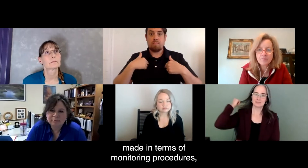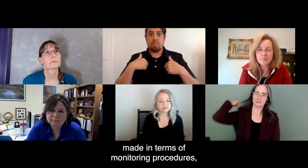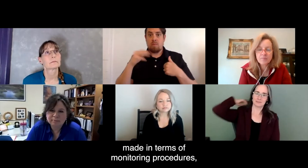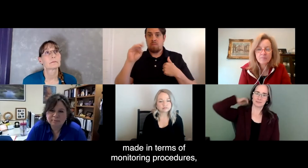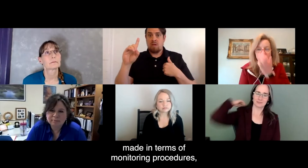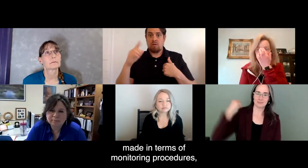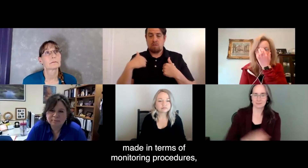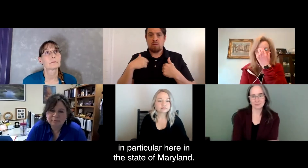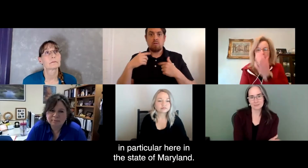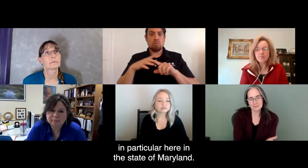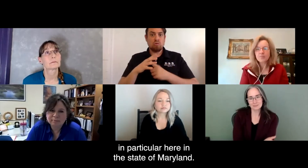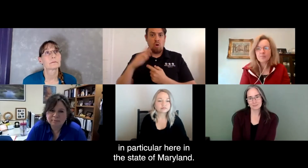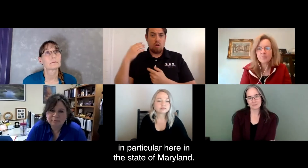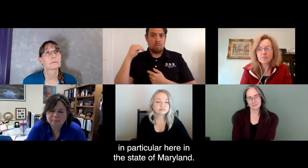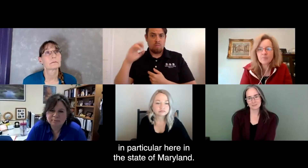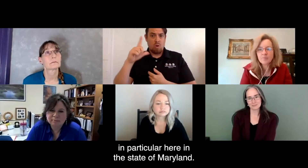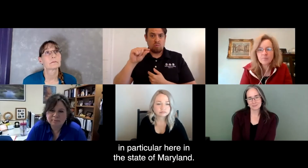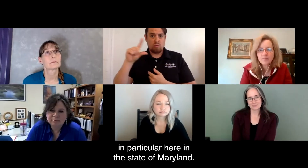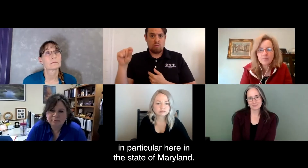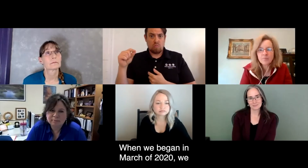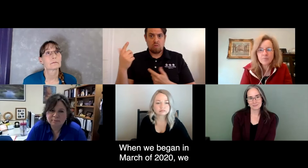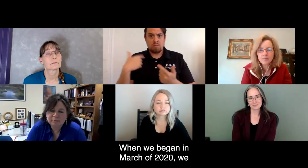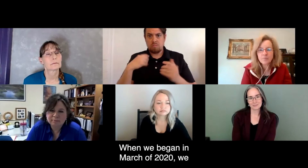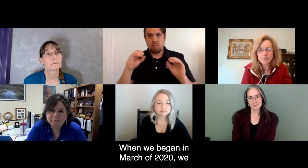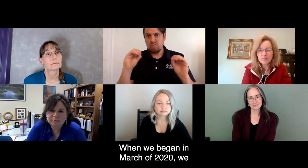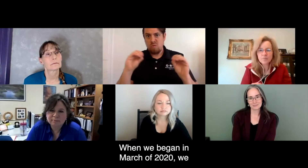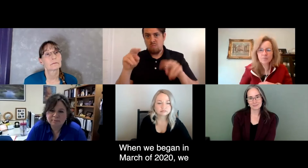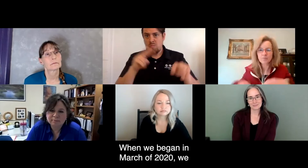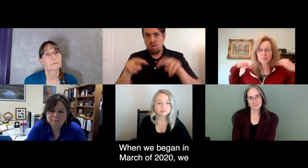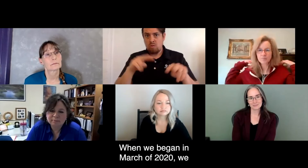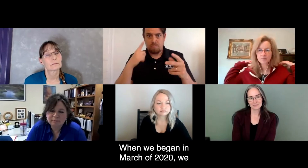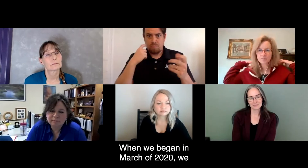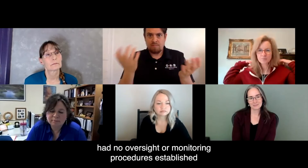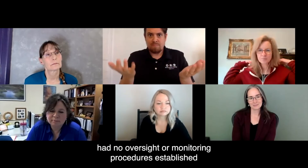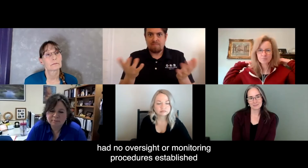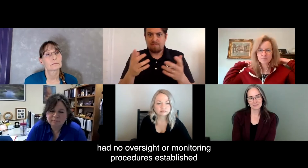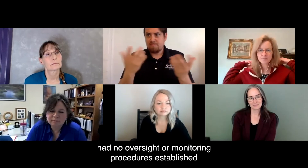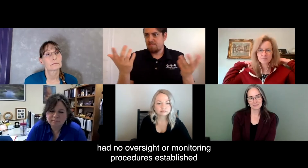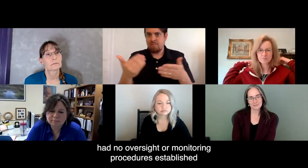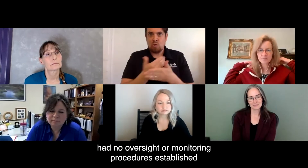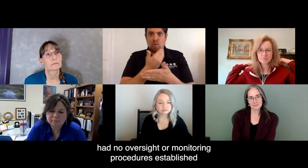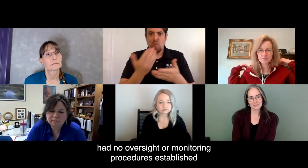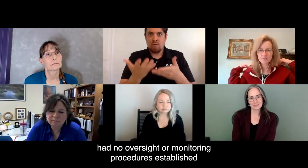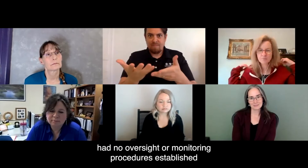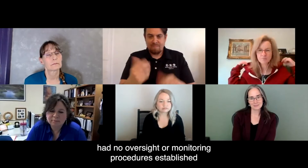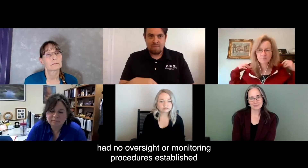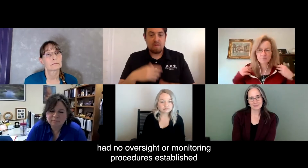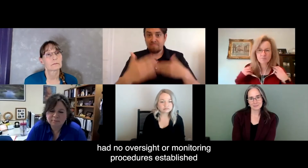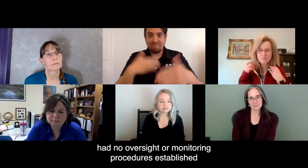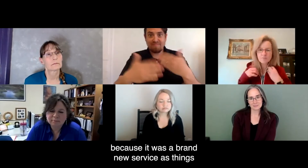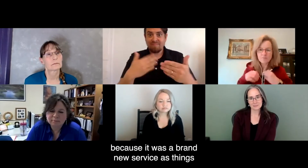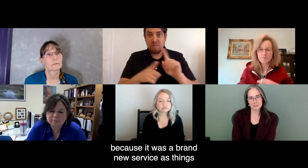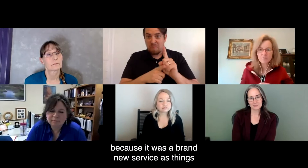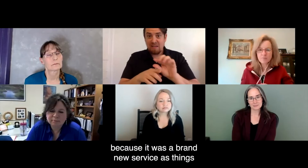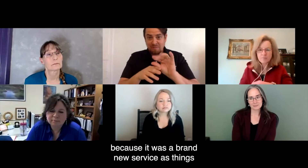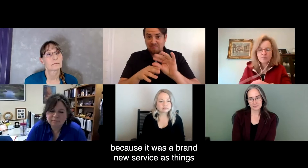terms of monitoring procedures in particular. Here in the state of Maryland, when we began in March of 2020, we had no oversight or monitoring procedures established